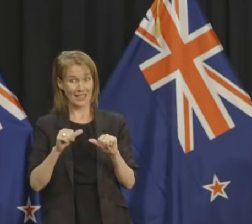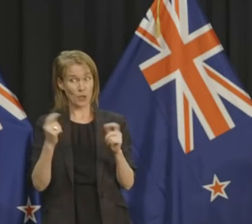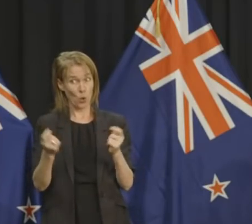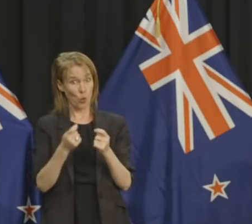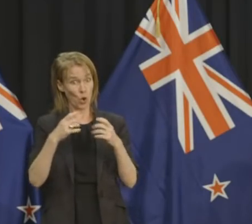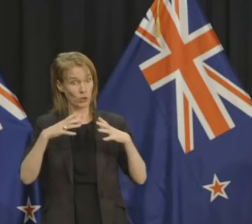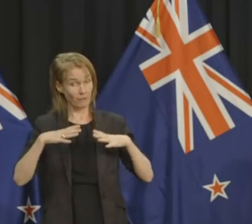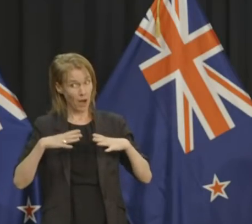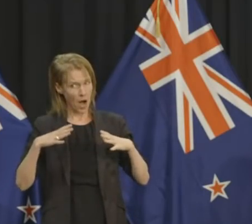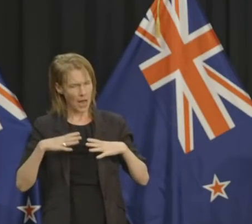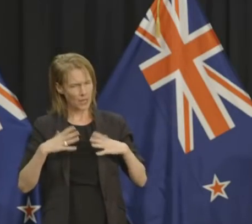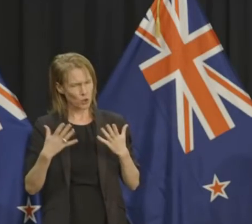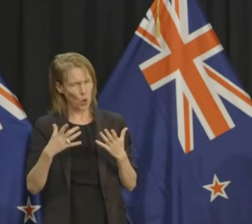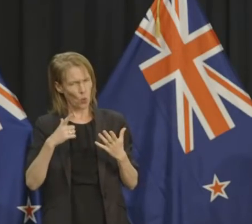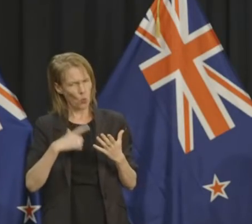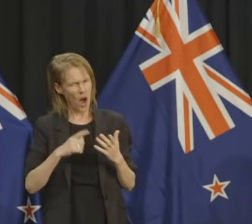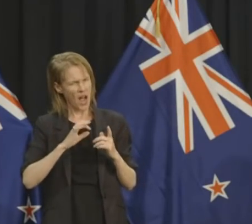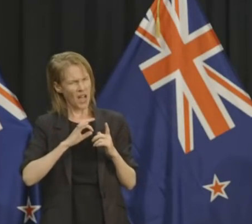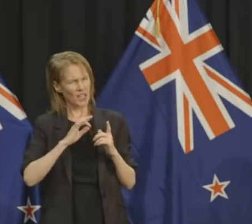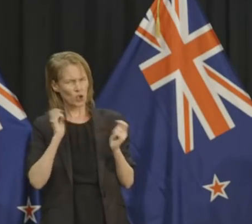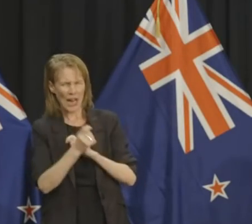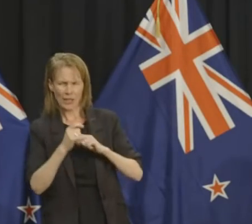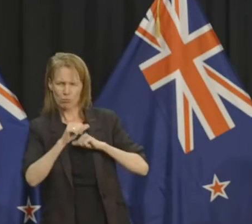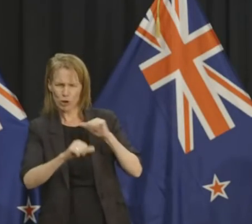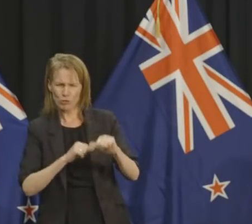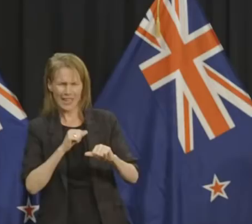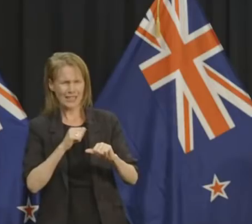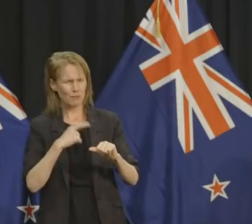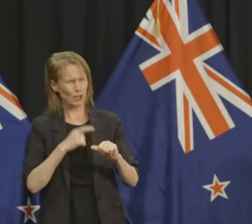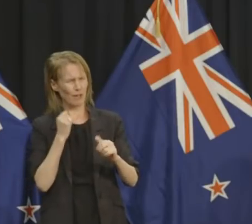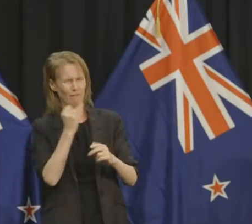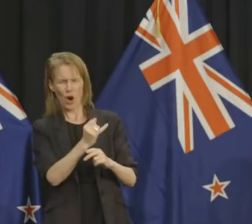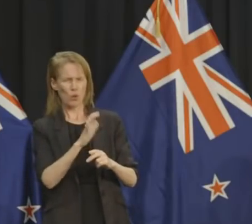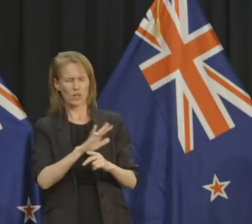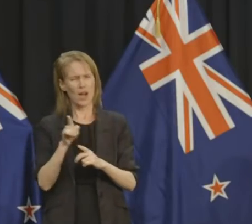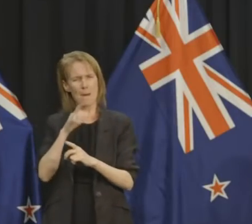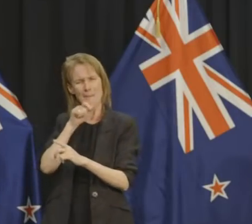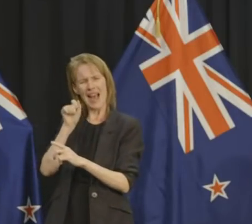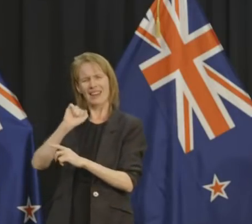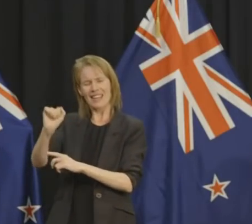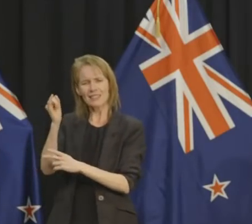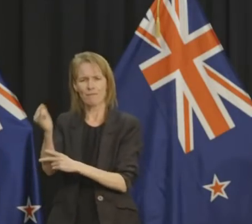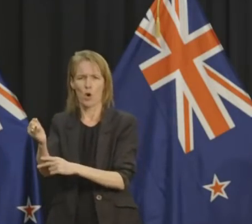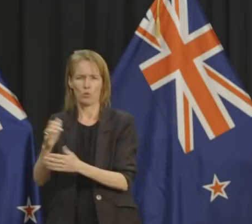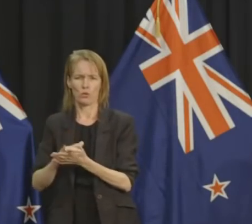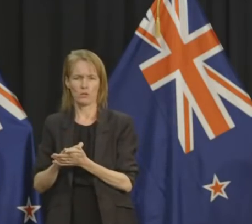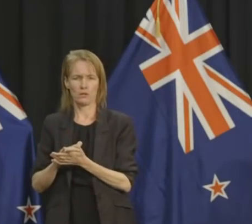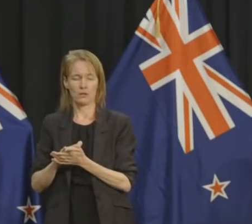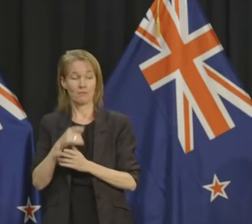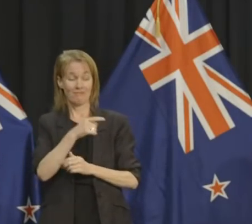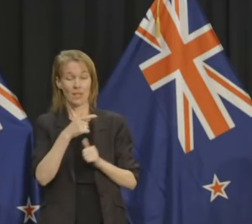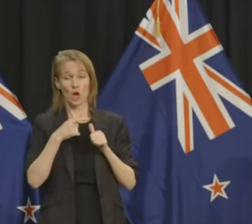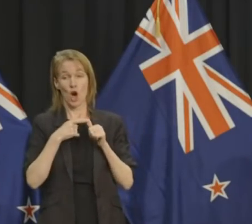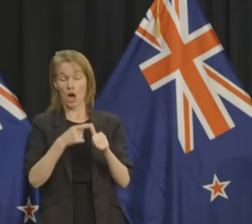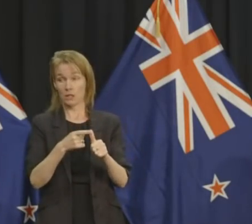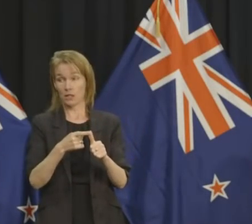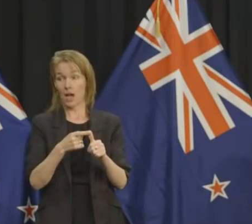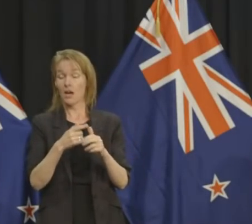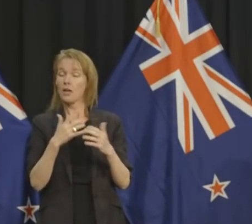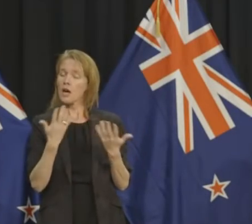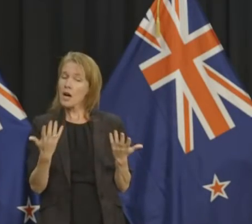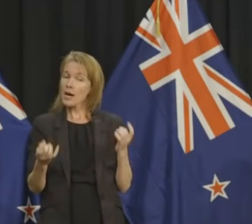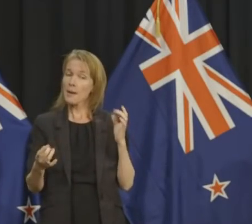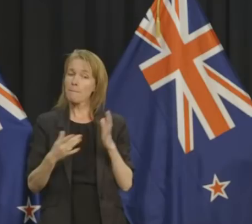Look, again, we can always look at processes, but again, I want to be really clear here. We as a country are